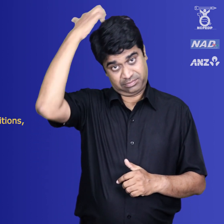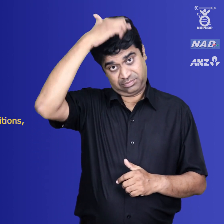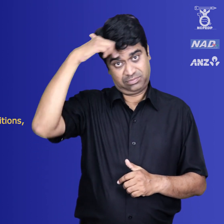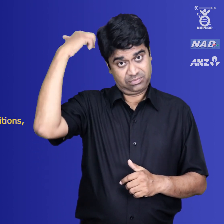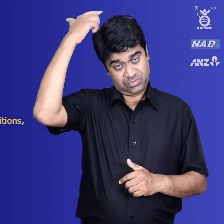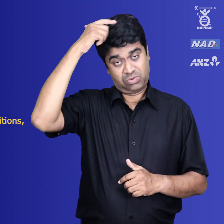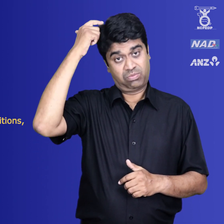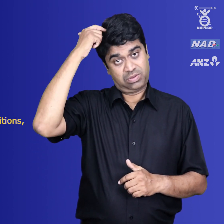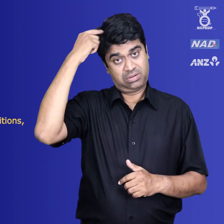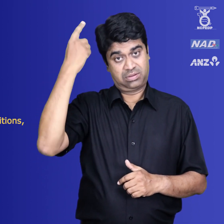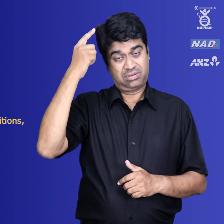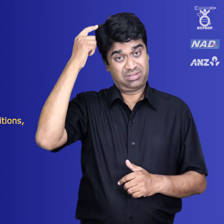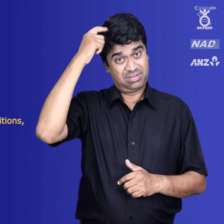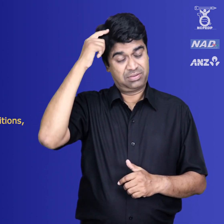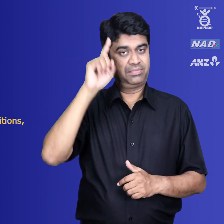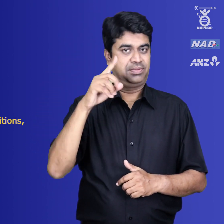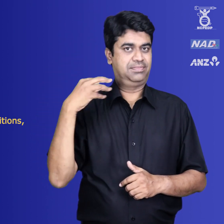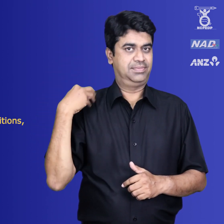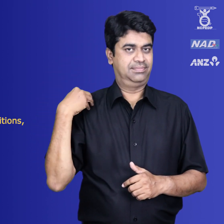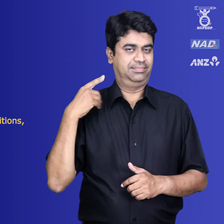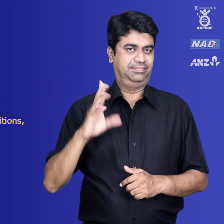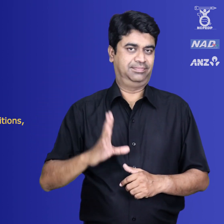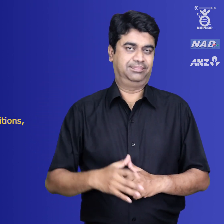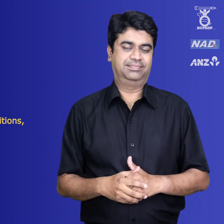chronic neurological conditions such as